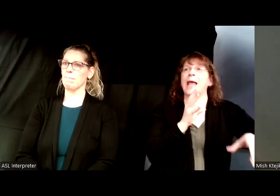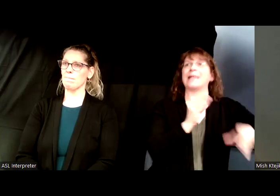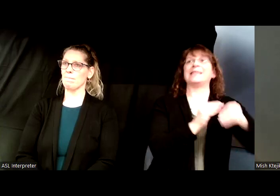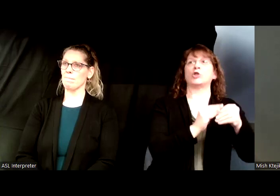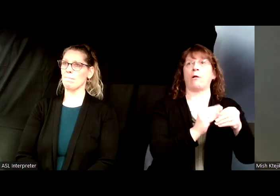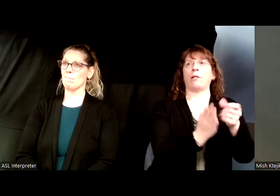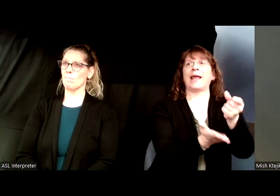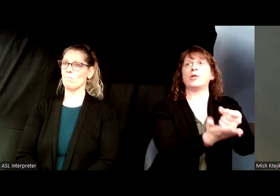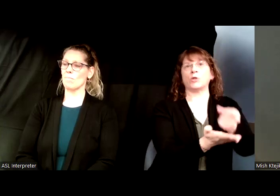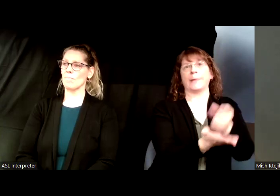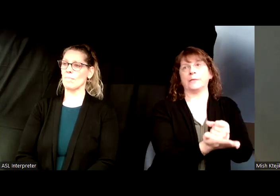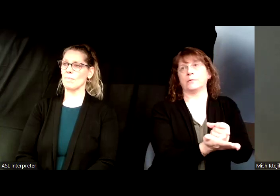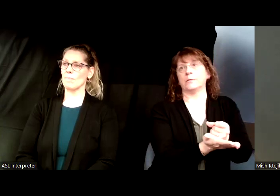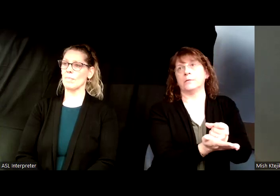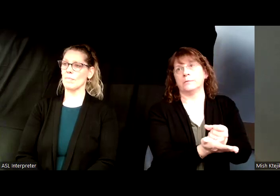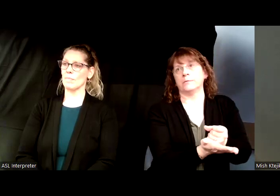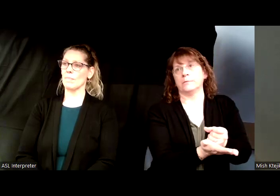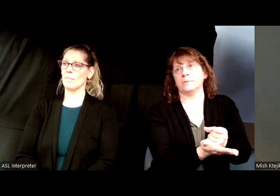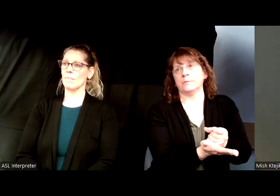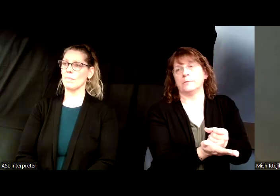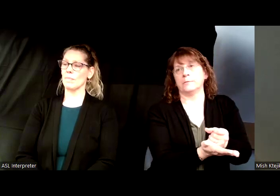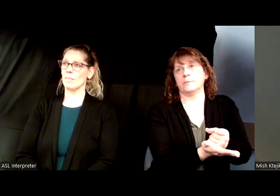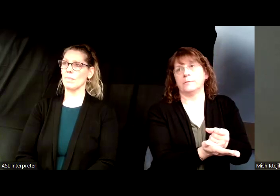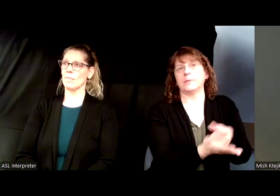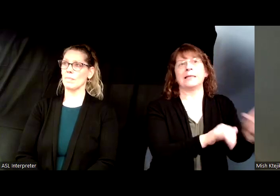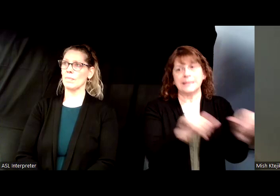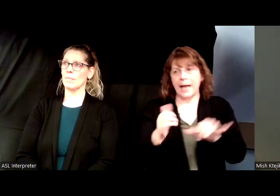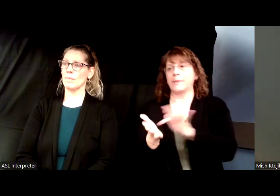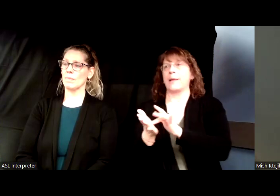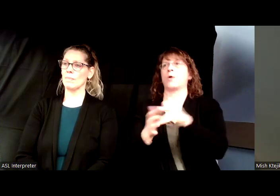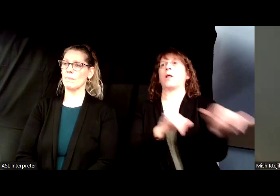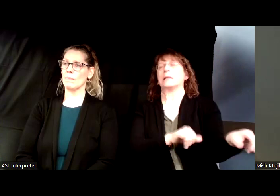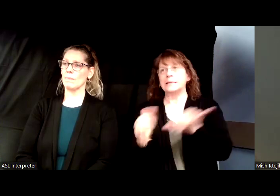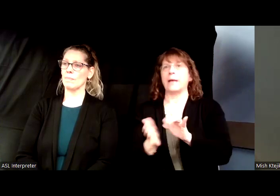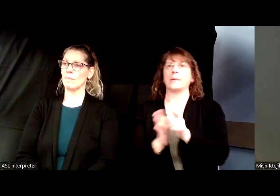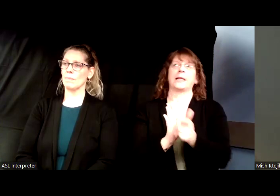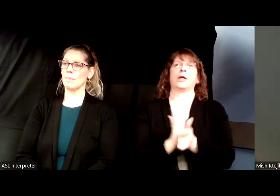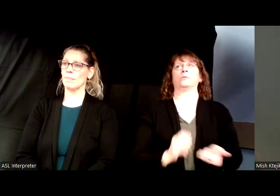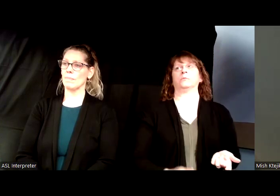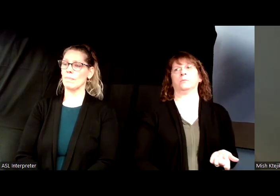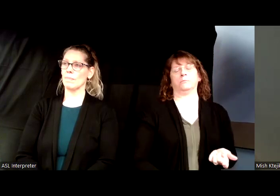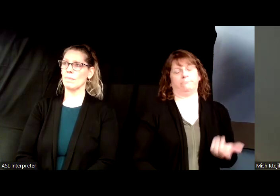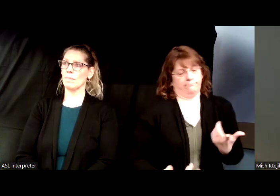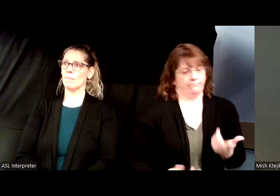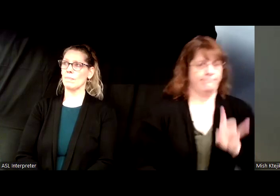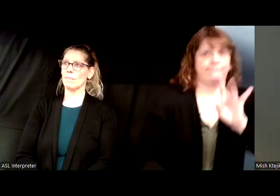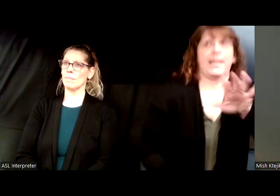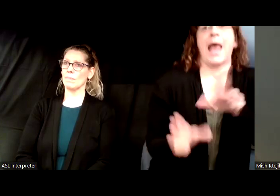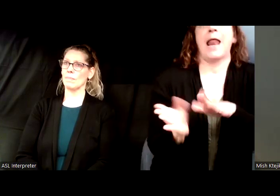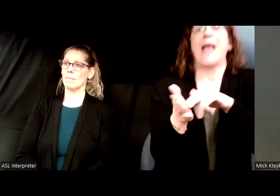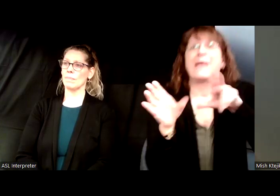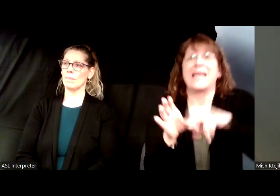bigger discussion that needs to happen in Oregon to have an additional endorsement. Similar. to the medical and legal